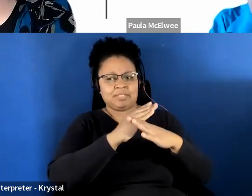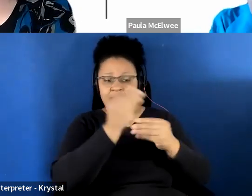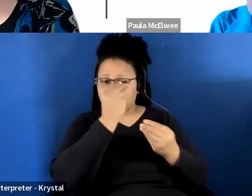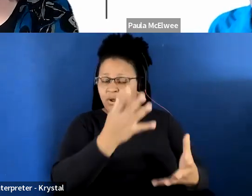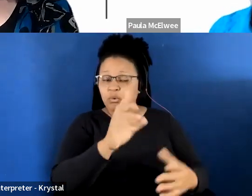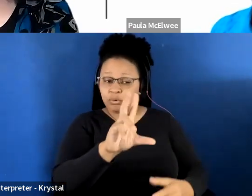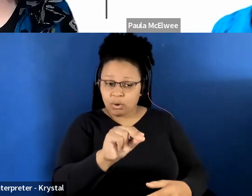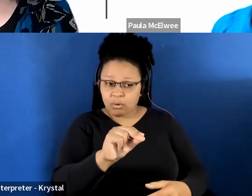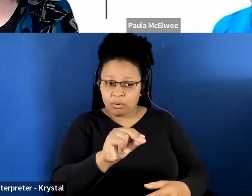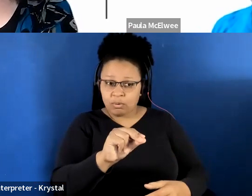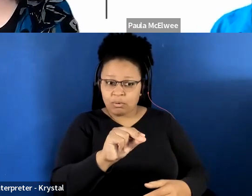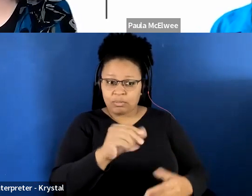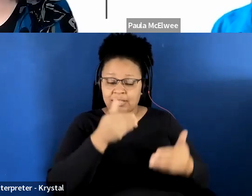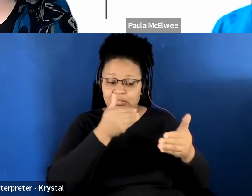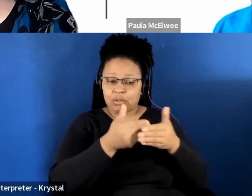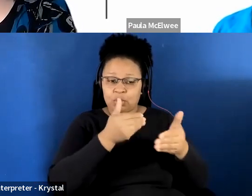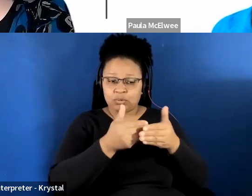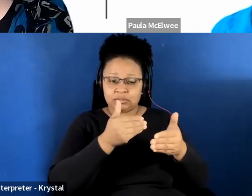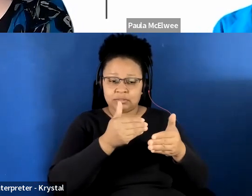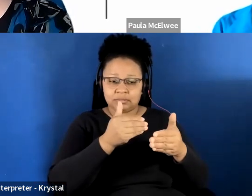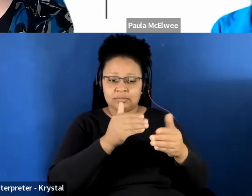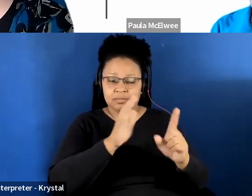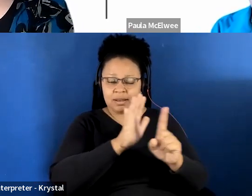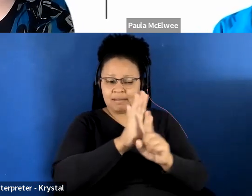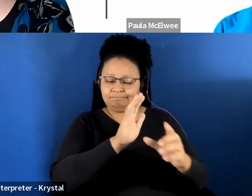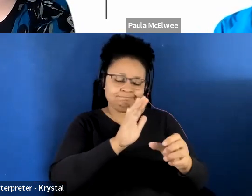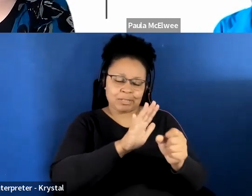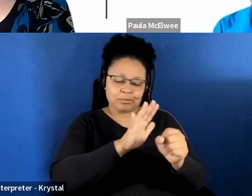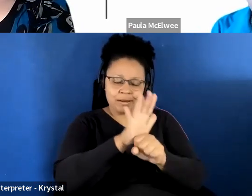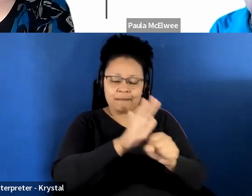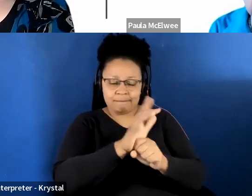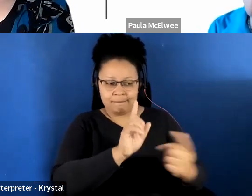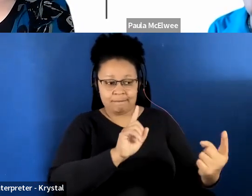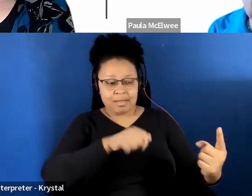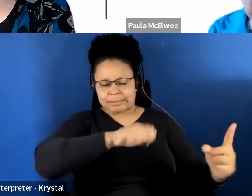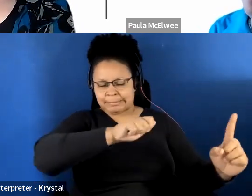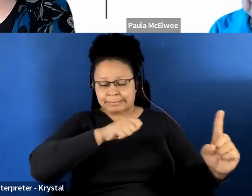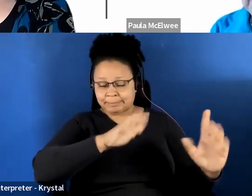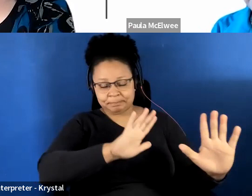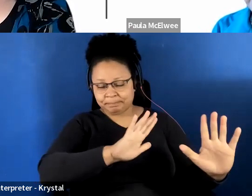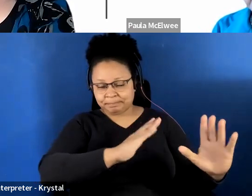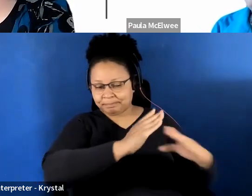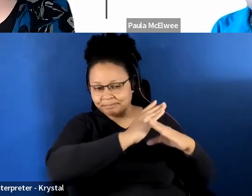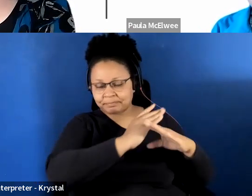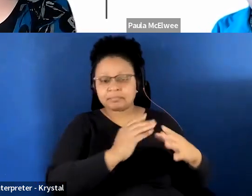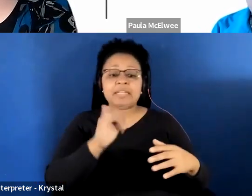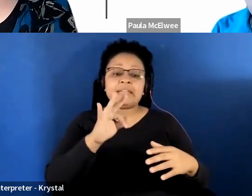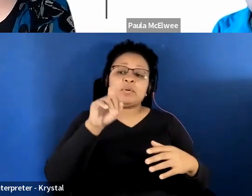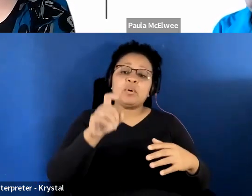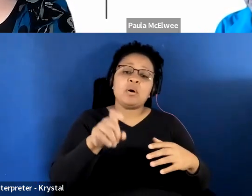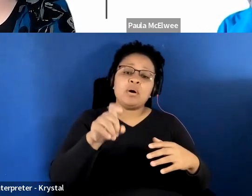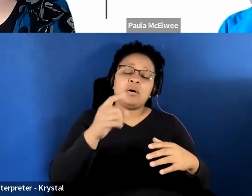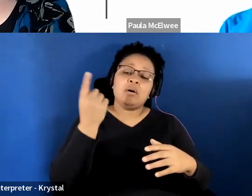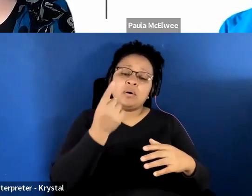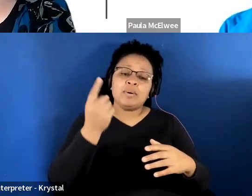hey, no, that's close enough. You always have to explain, if you always have to explain that's too much.